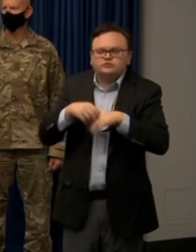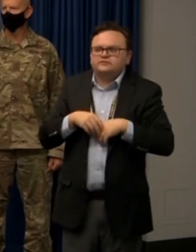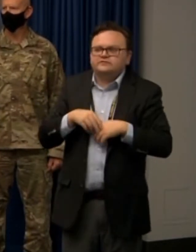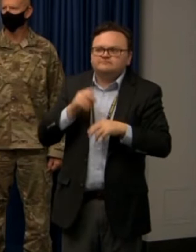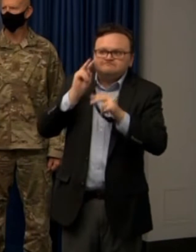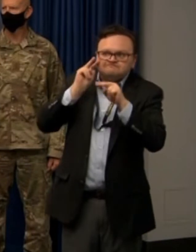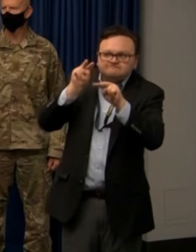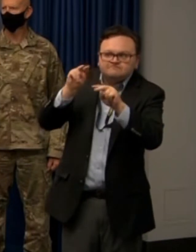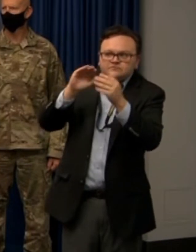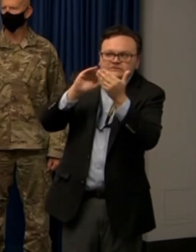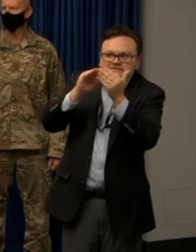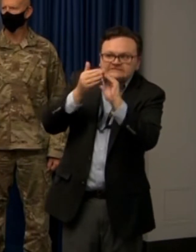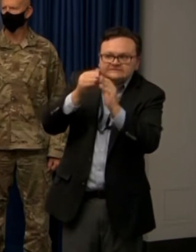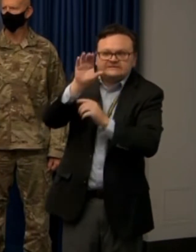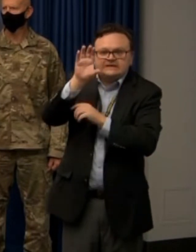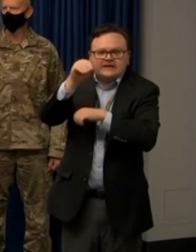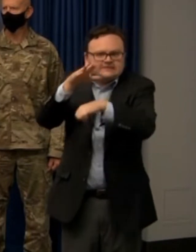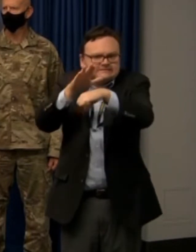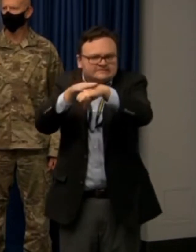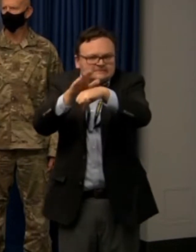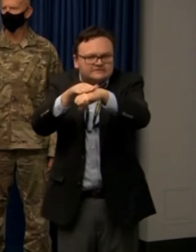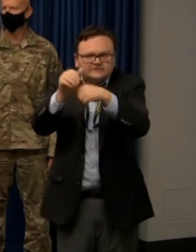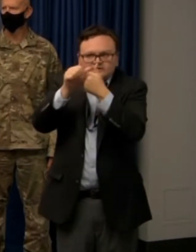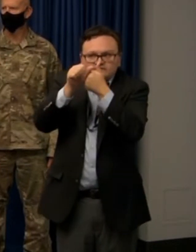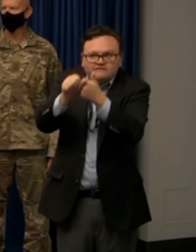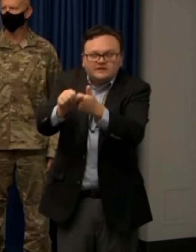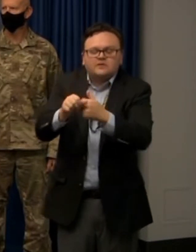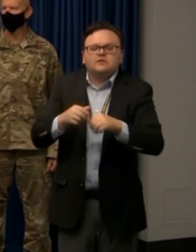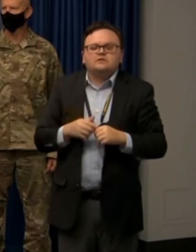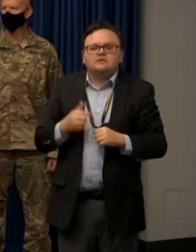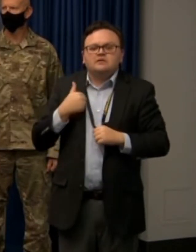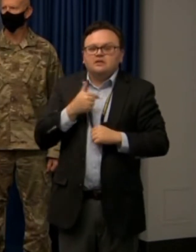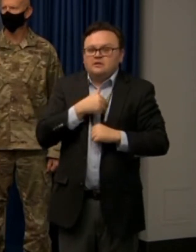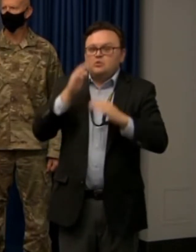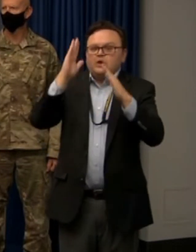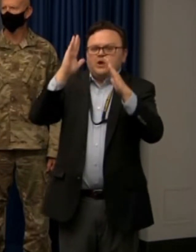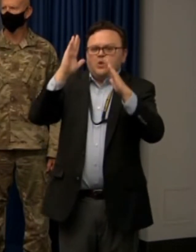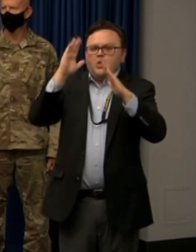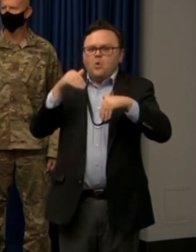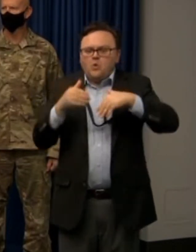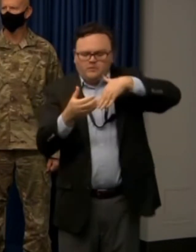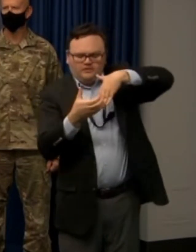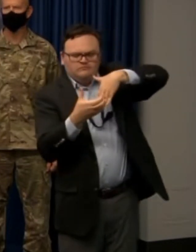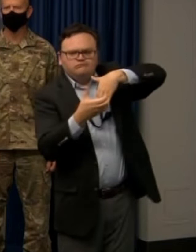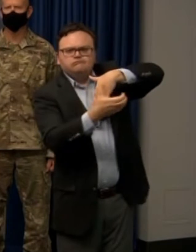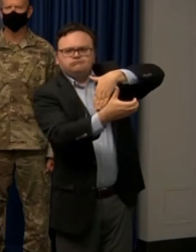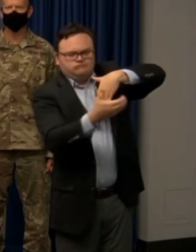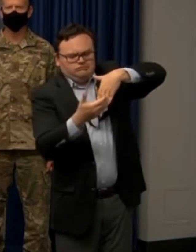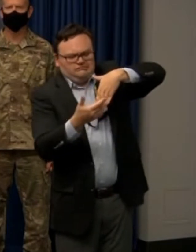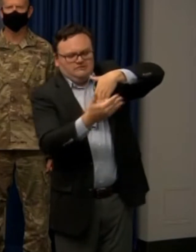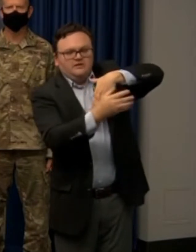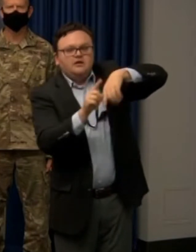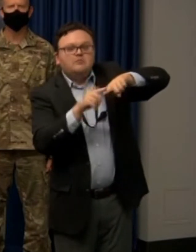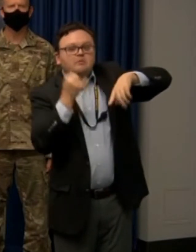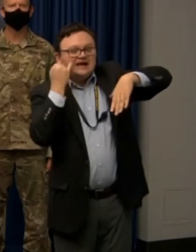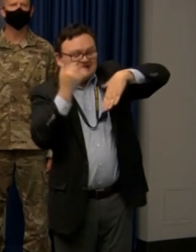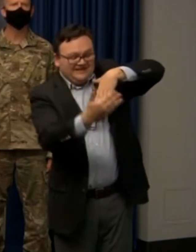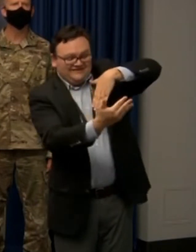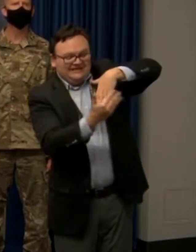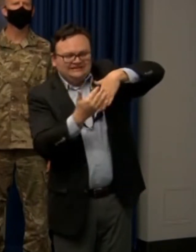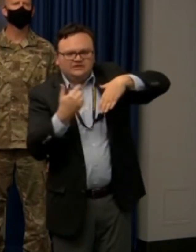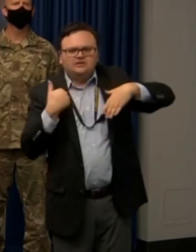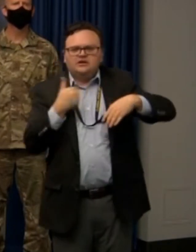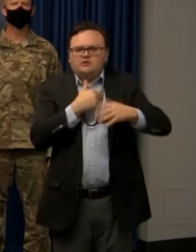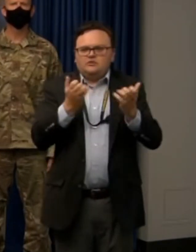updates here at the state. It's a very fluid situation. We hope that it stays off our shores, but we've got to be prepared to have impacts in the state of